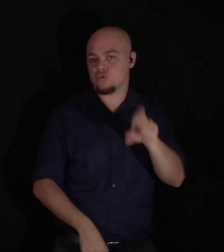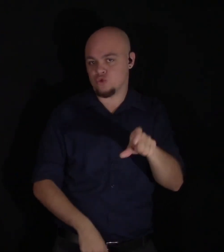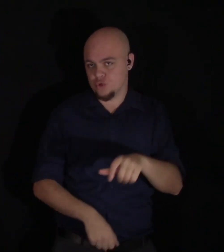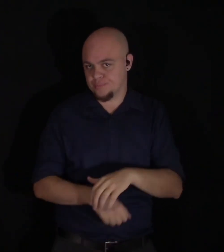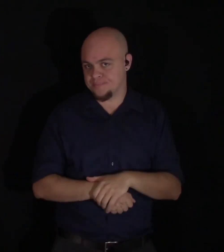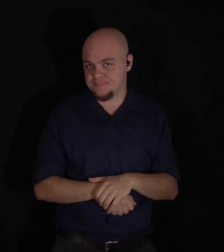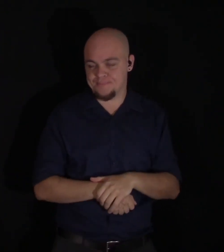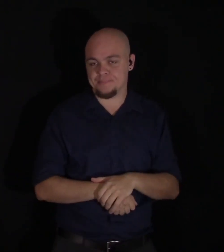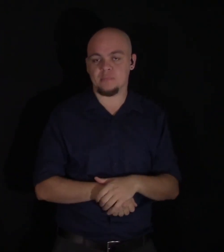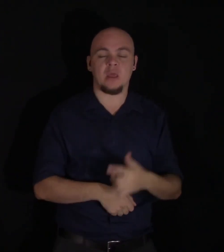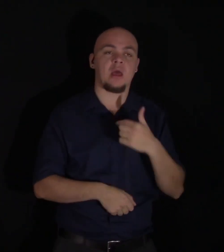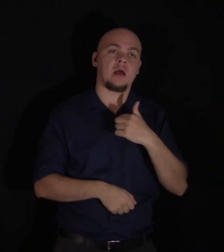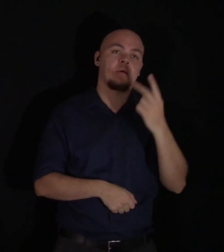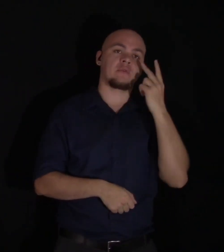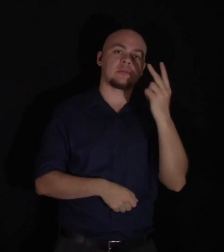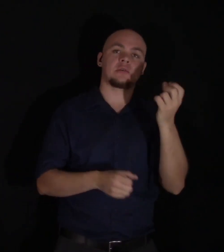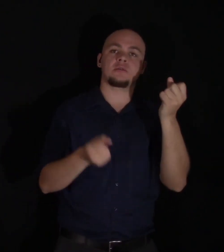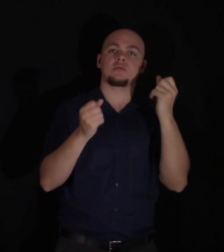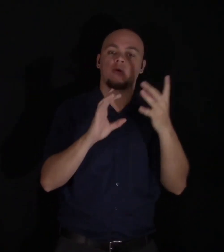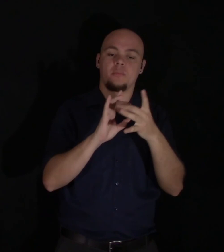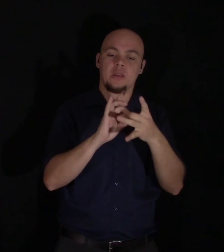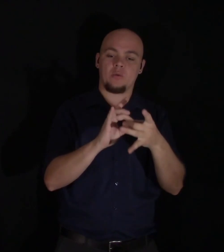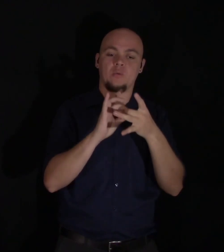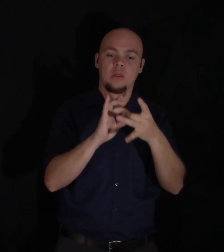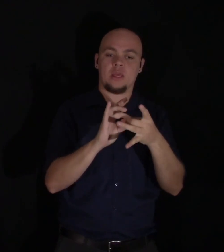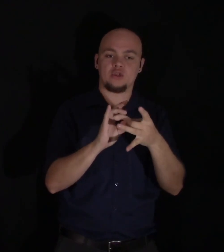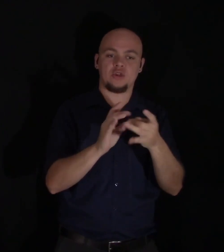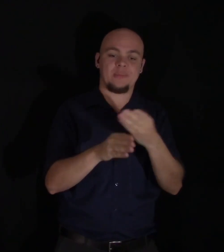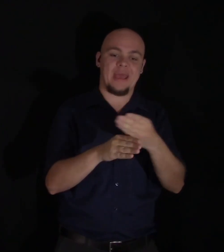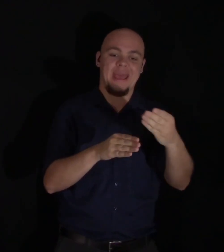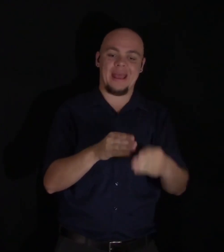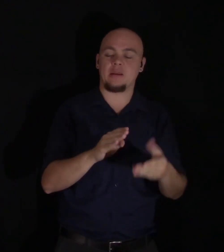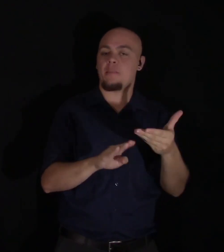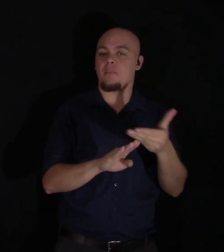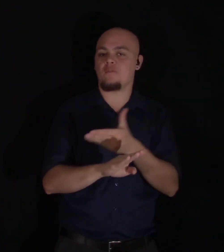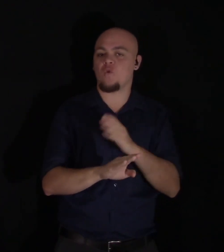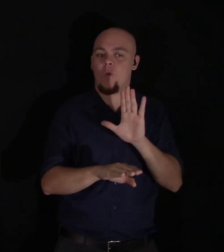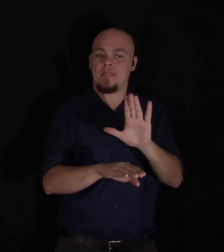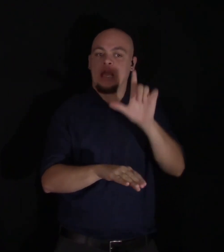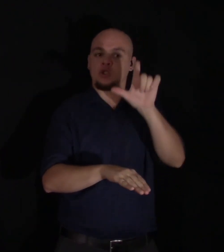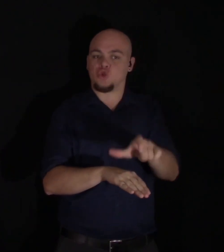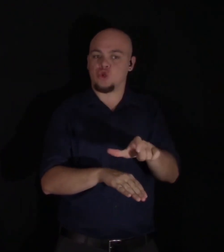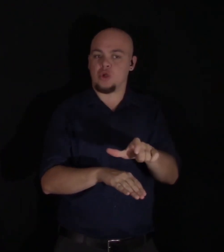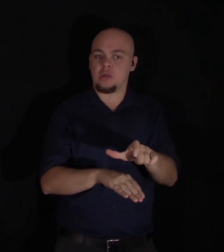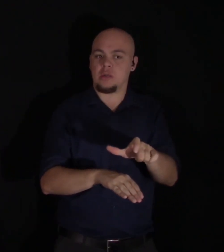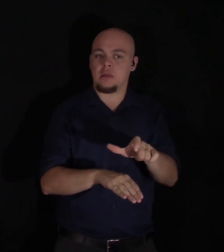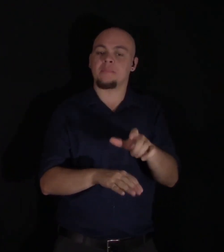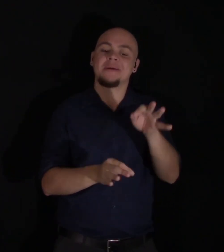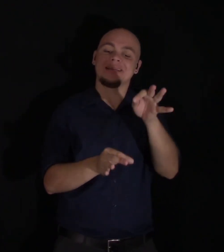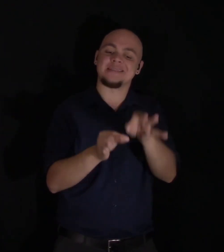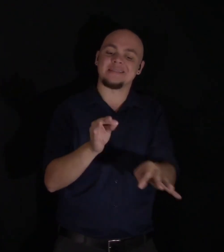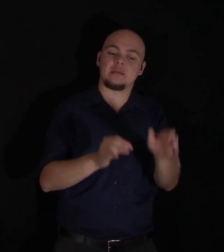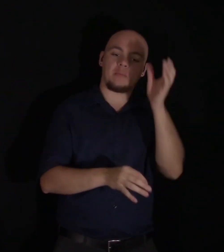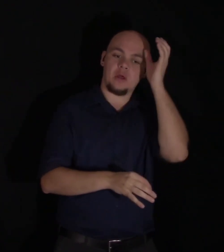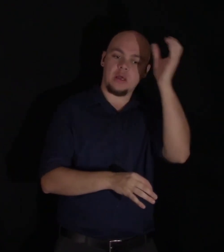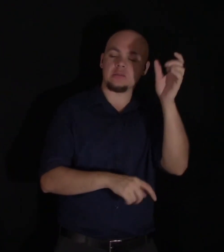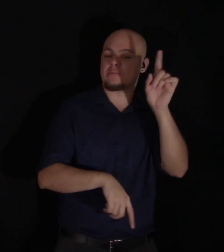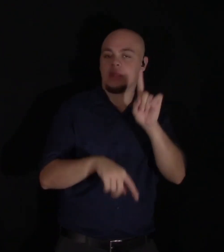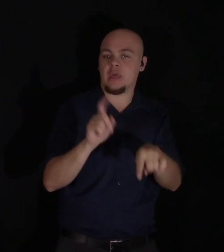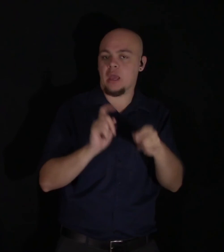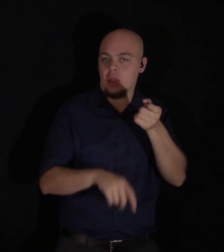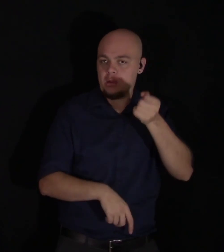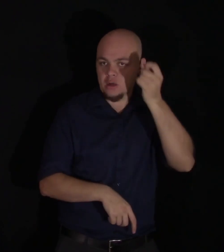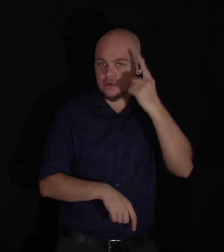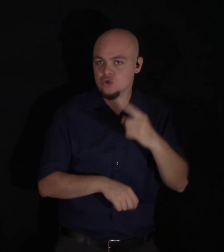I've seen far too many relationships end before their time because people cannot get this simple concept.